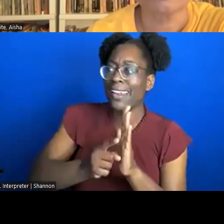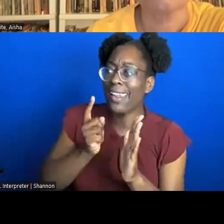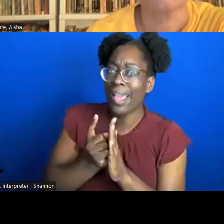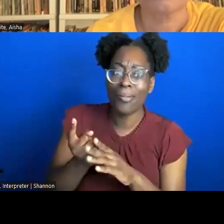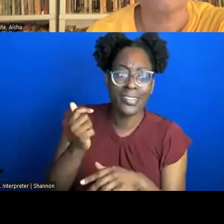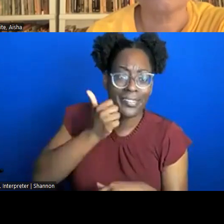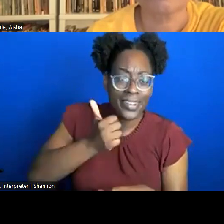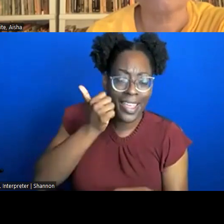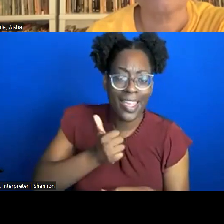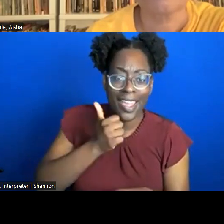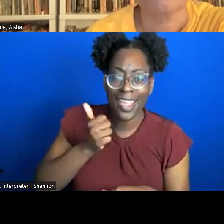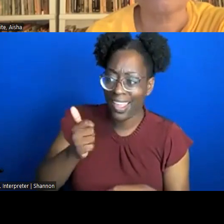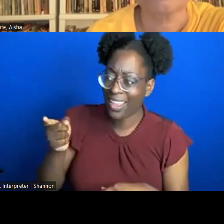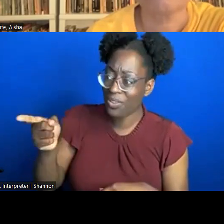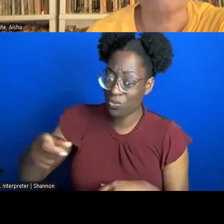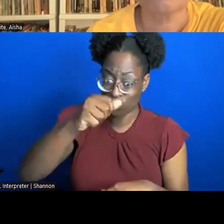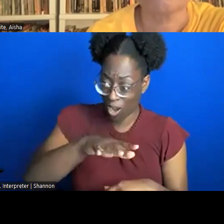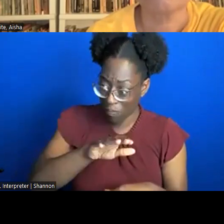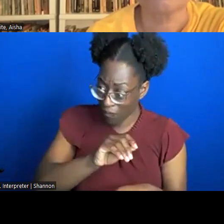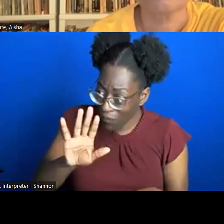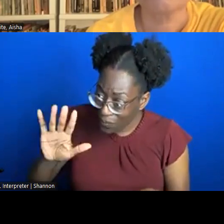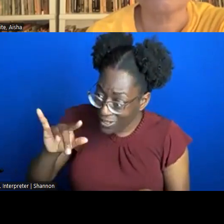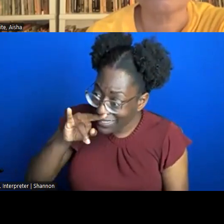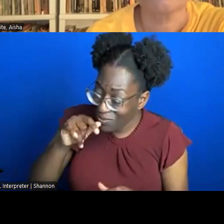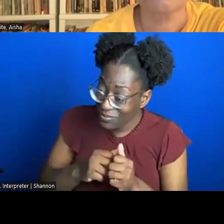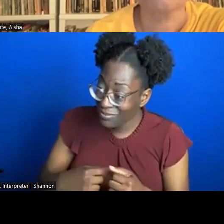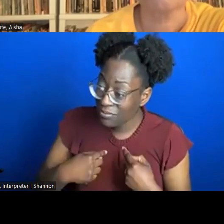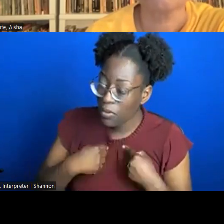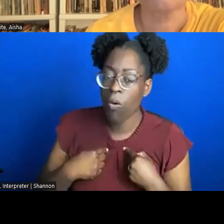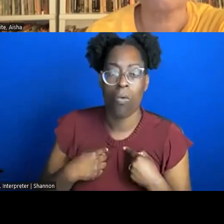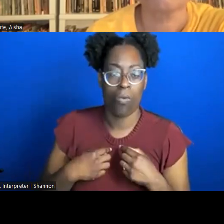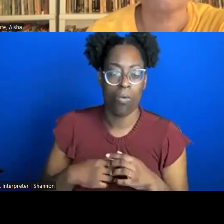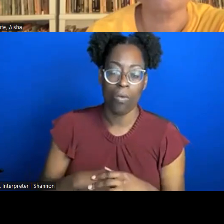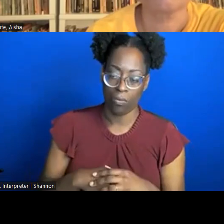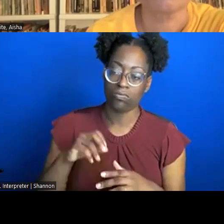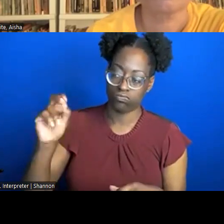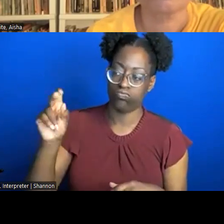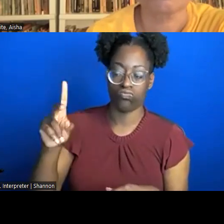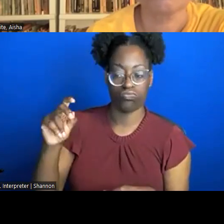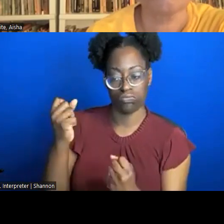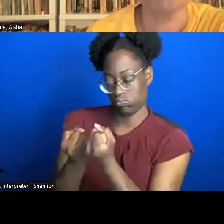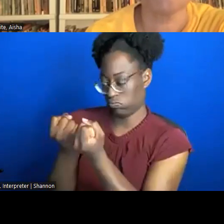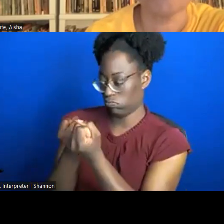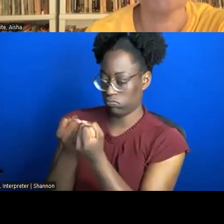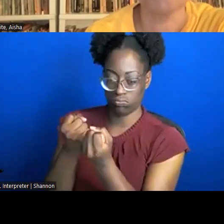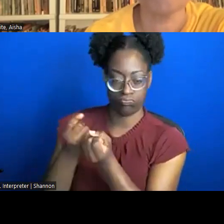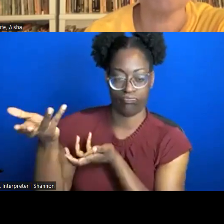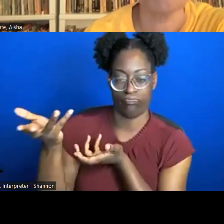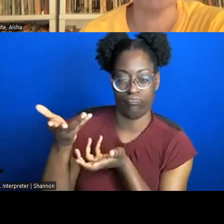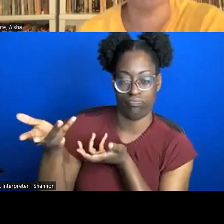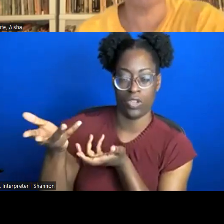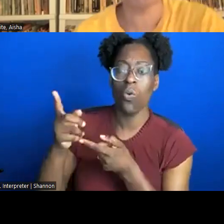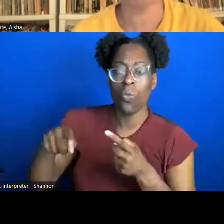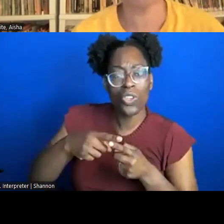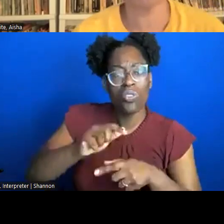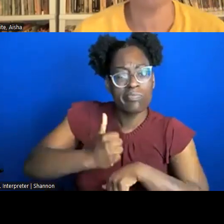to get somewhere with partnership, right? Then we're going to have the trust. Then we're going to have the Black parents that are not like, don't talk to me. Right? Like, because